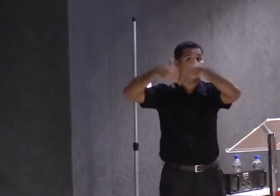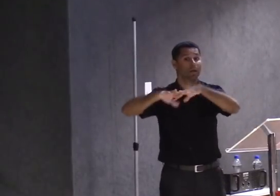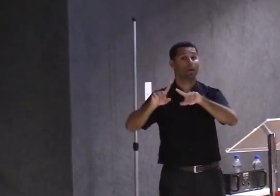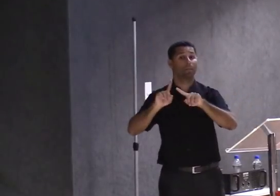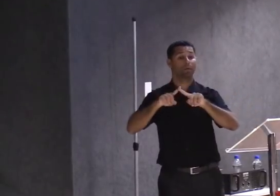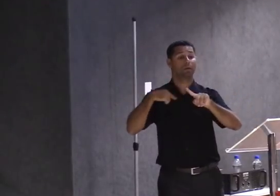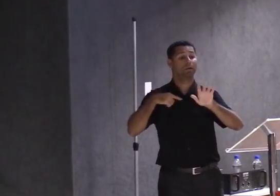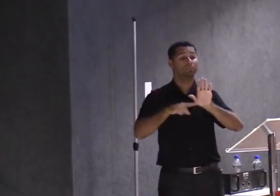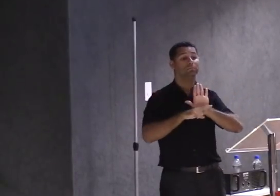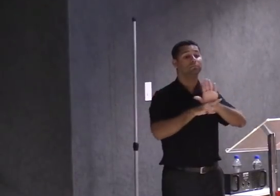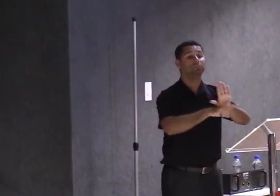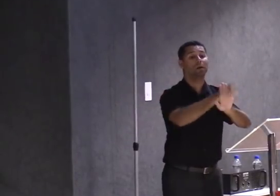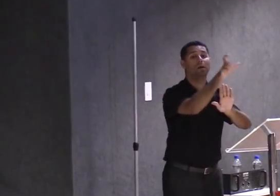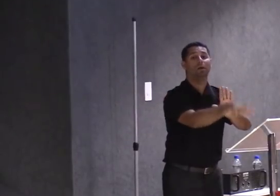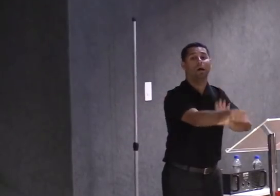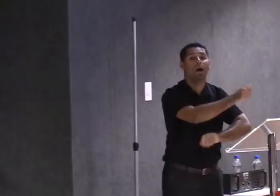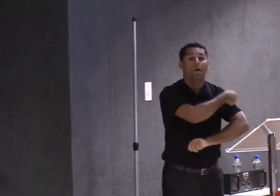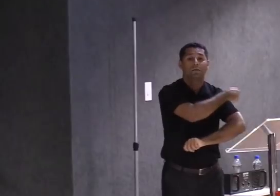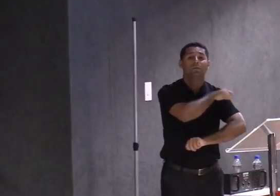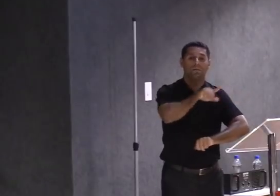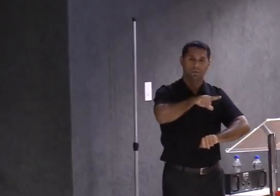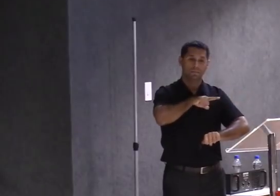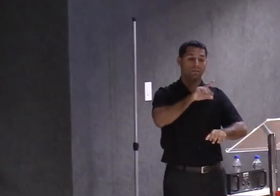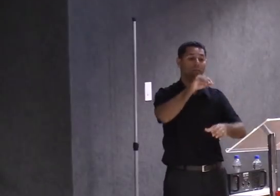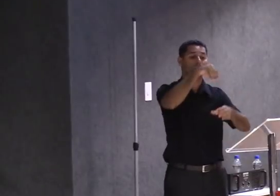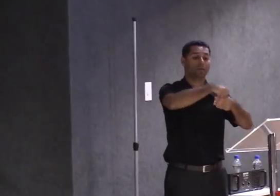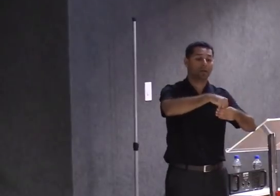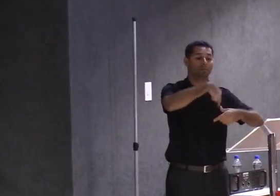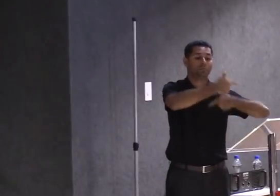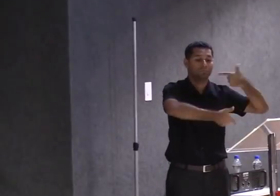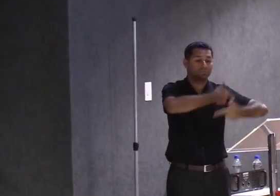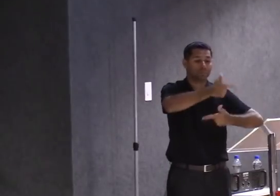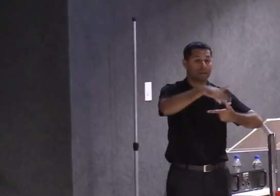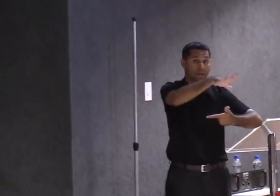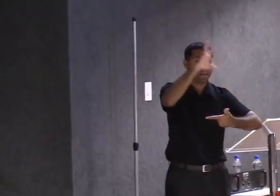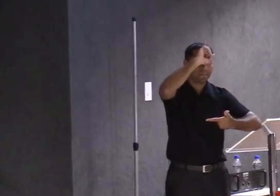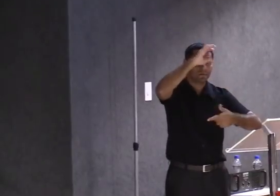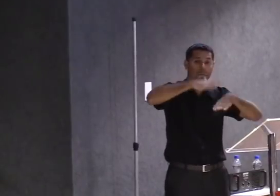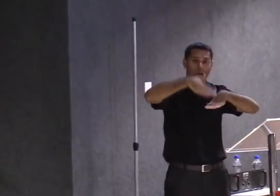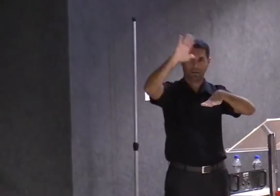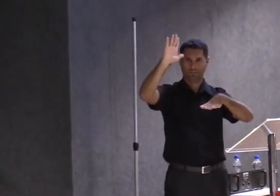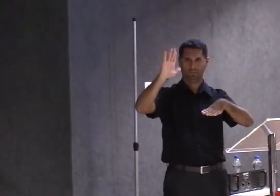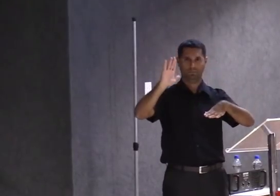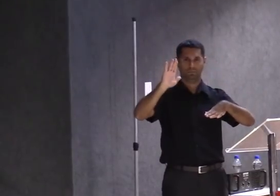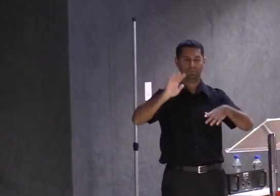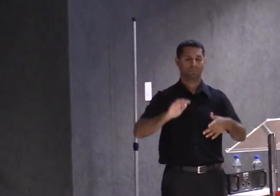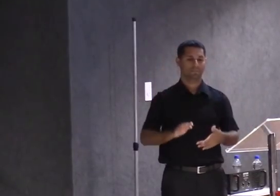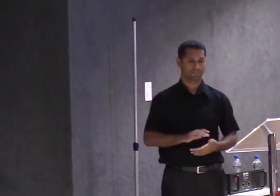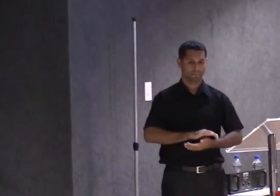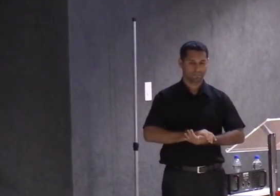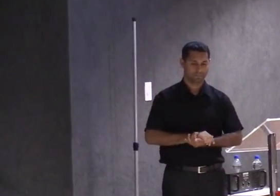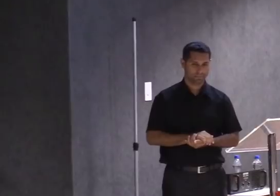para que possa se engajar o aluno nas tarefas para que ele possa aprender mais.